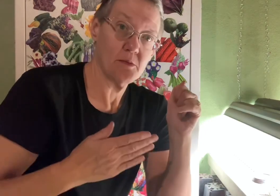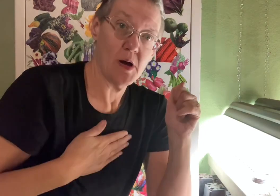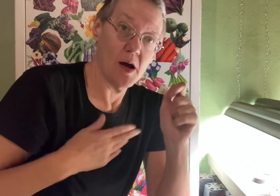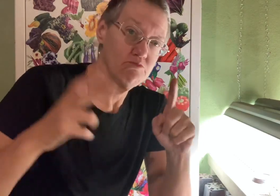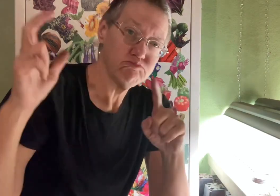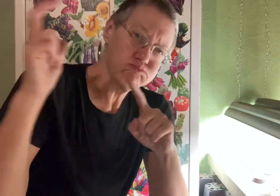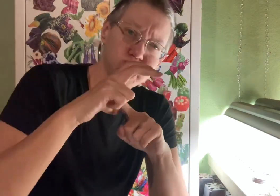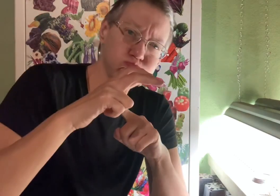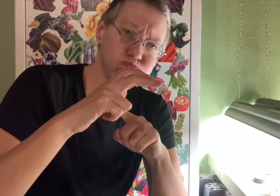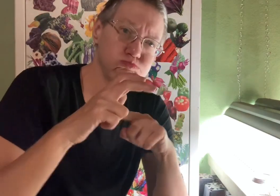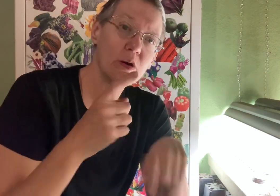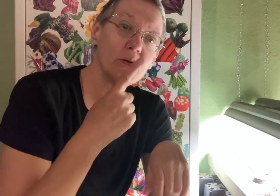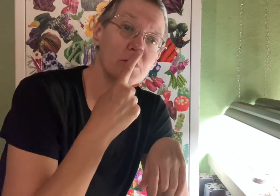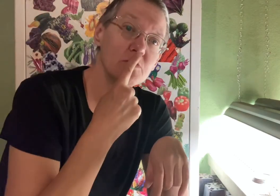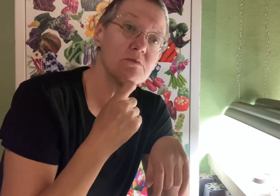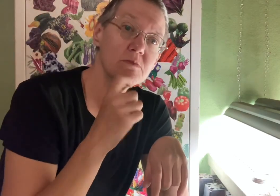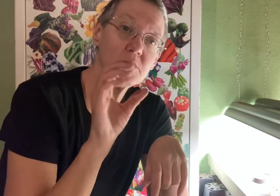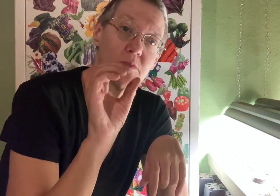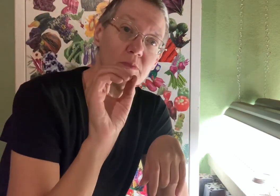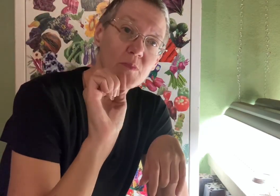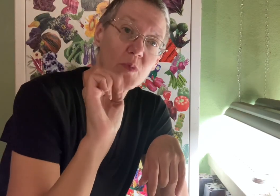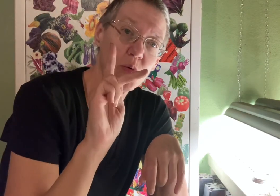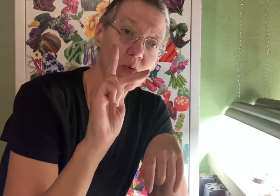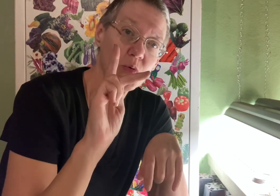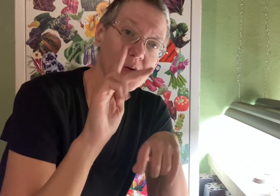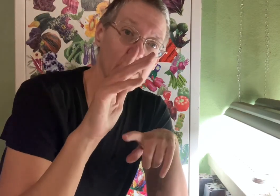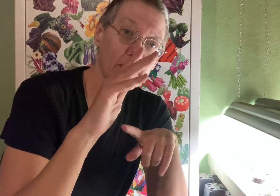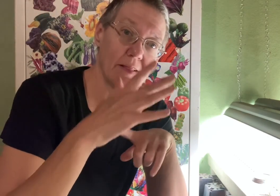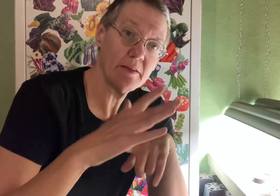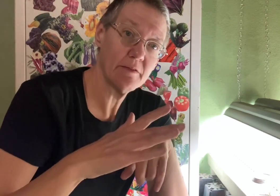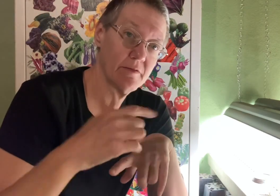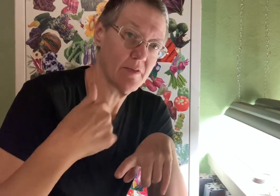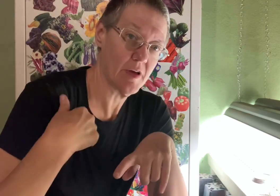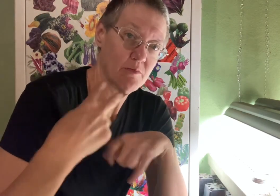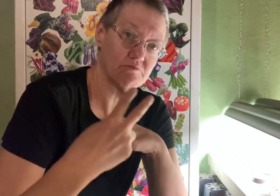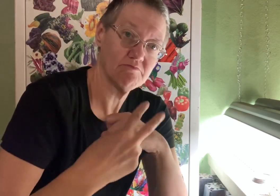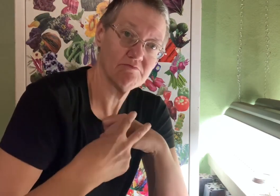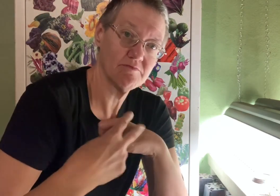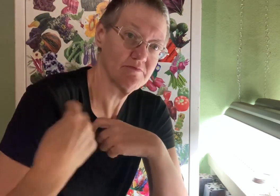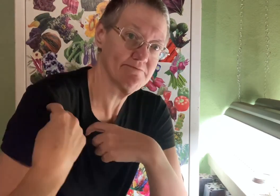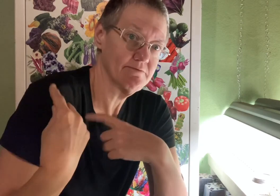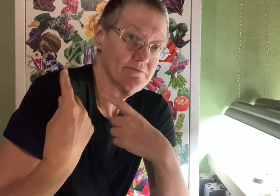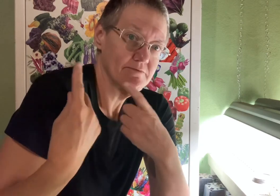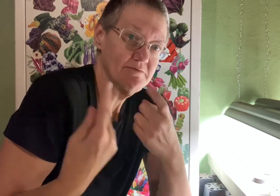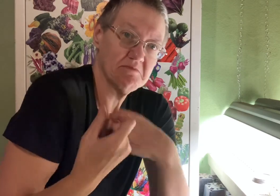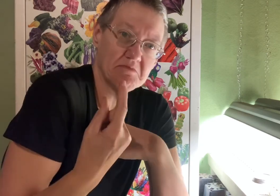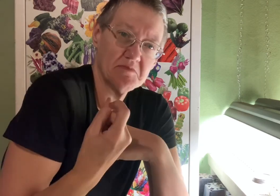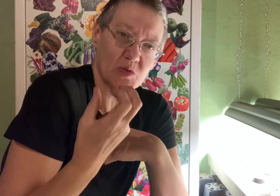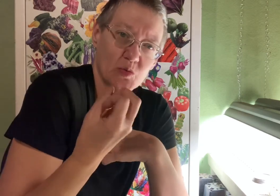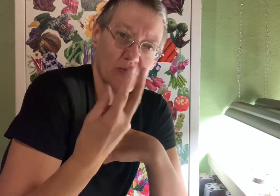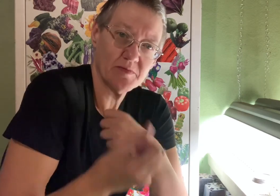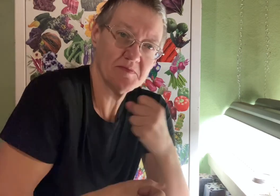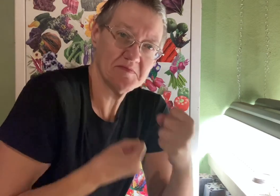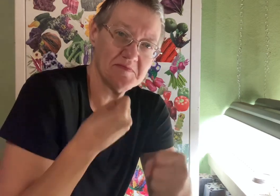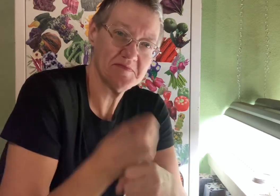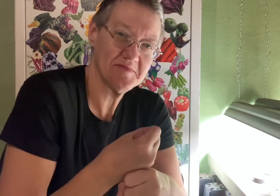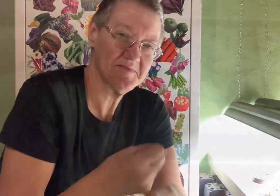Now the last, my top lettuce mix, is my red oak leaf that I've been saving for 11 or